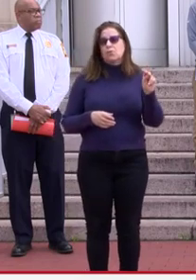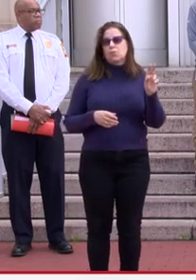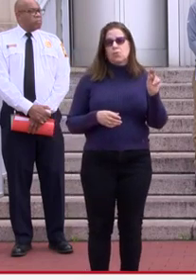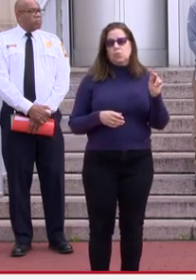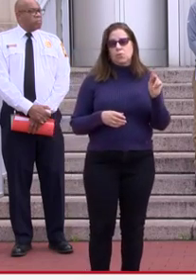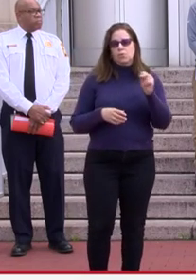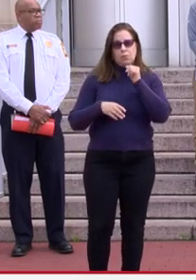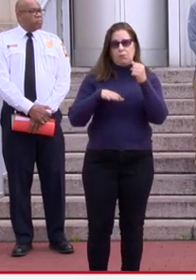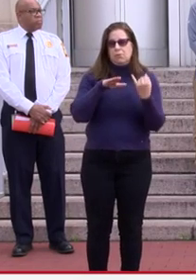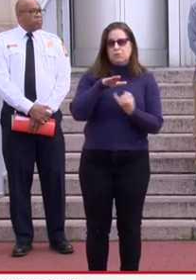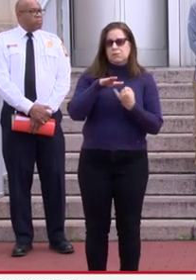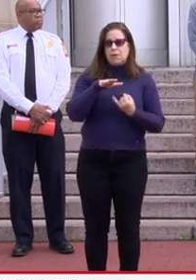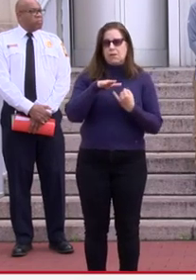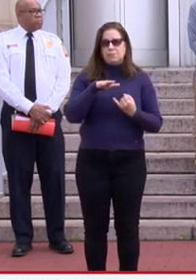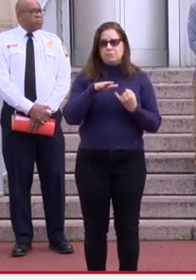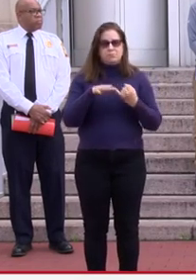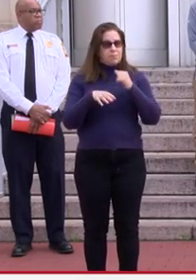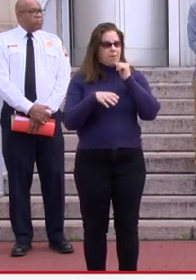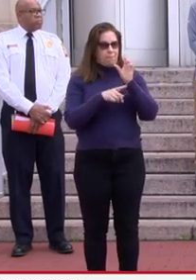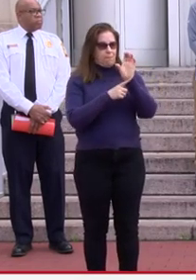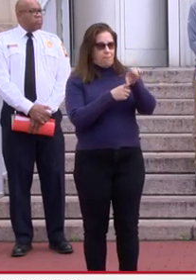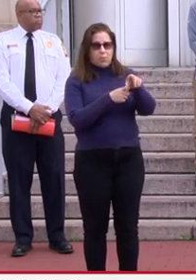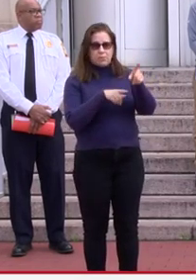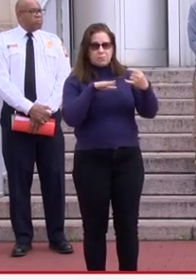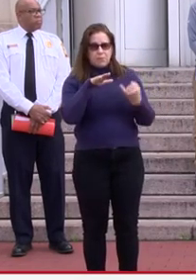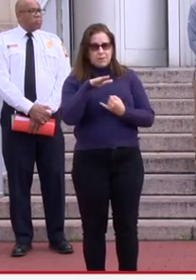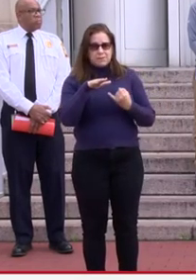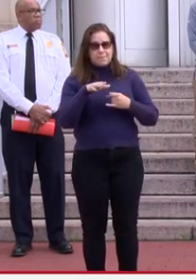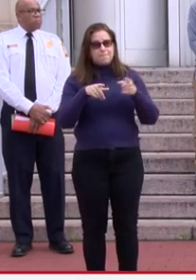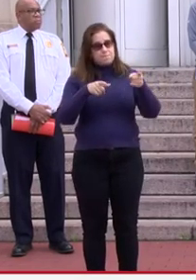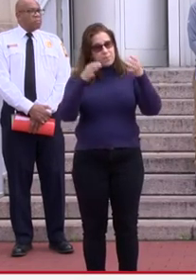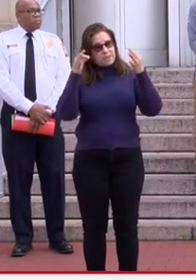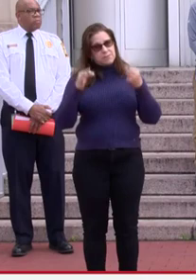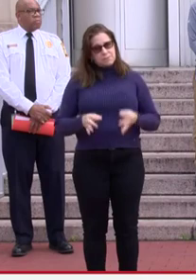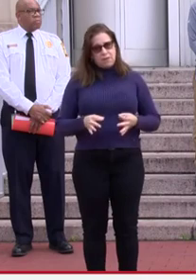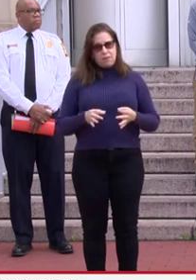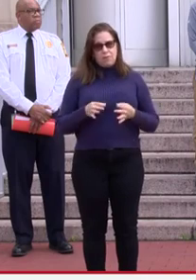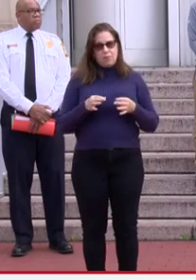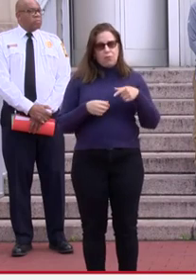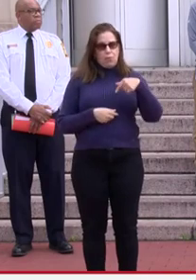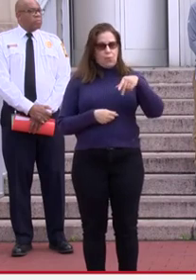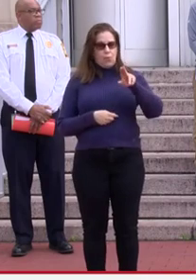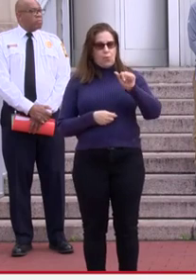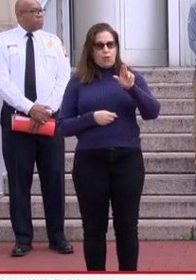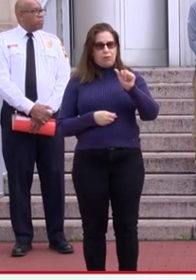from medical professionals. How many is that? It's around 70. Chief, the criteria